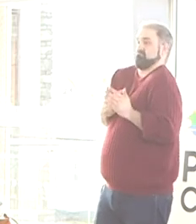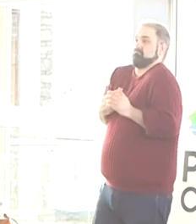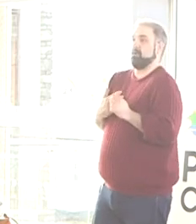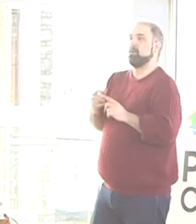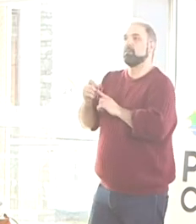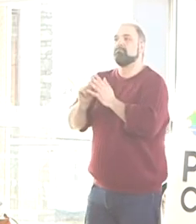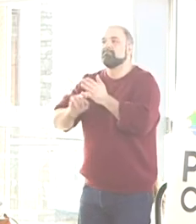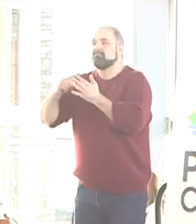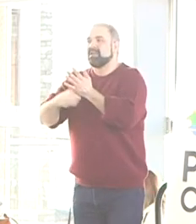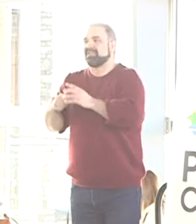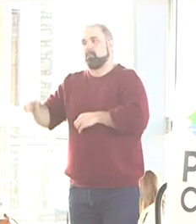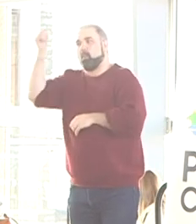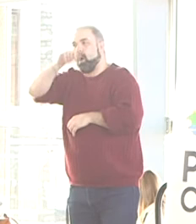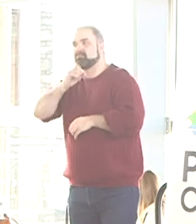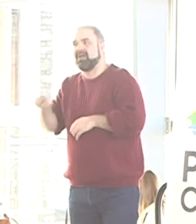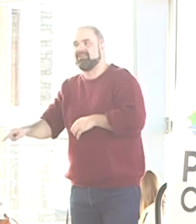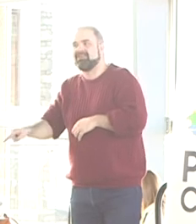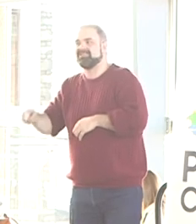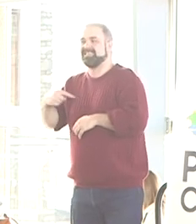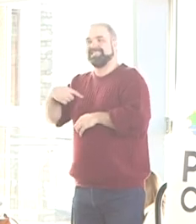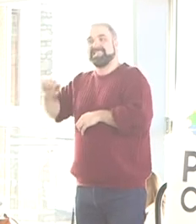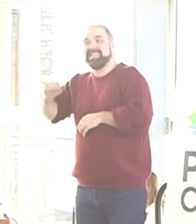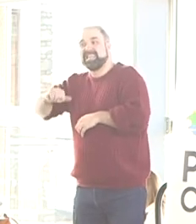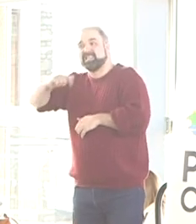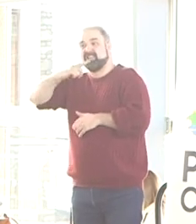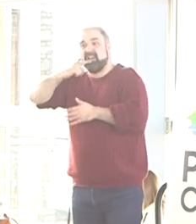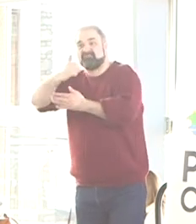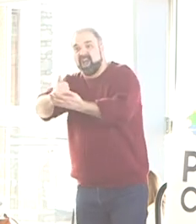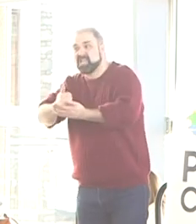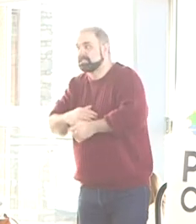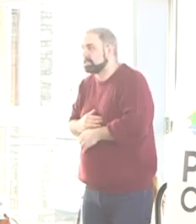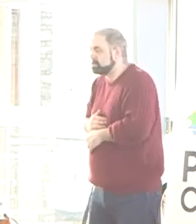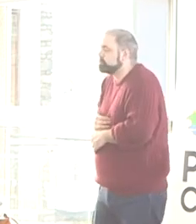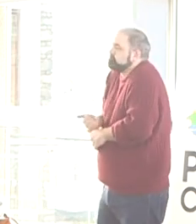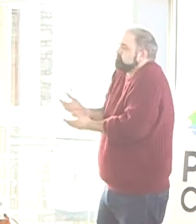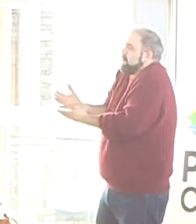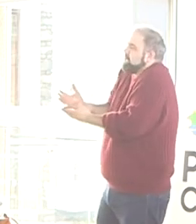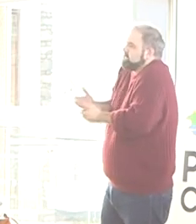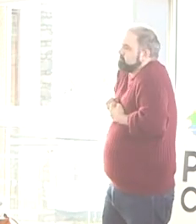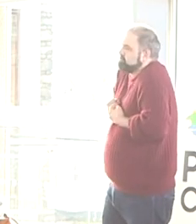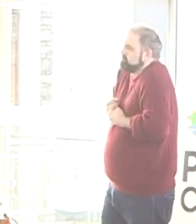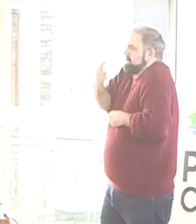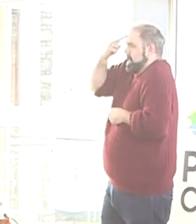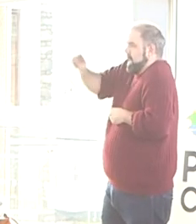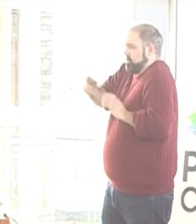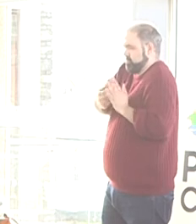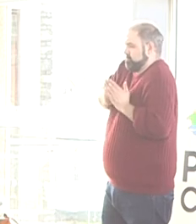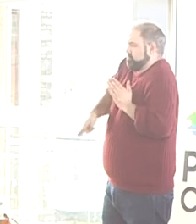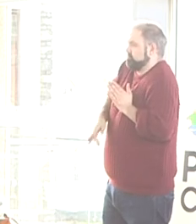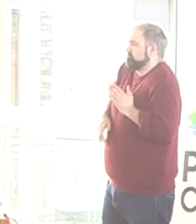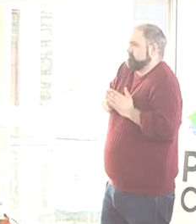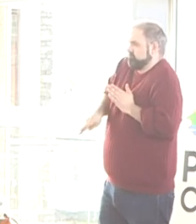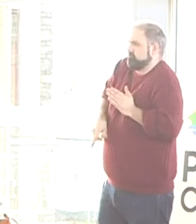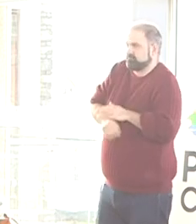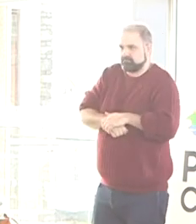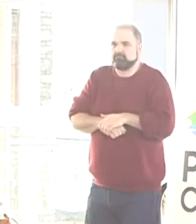Peter was a very wise man, and I took his advice. So the case in its initial hearing was anonymous. And did